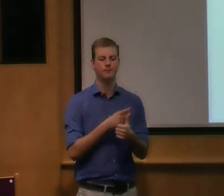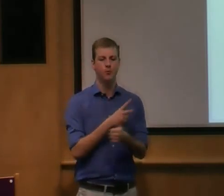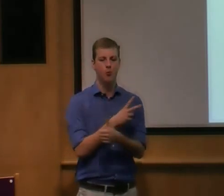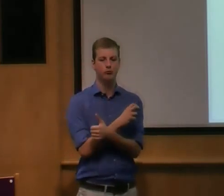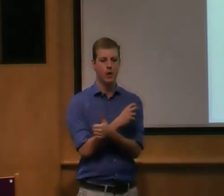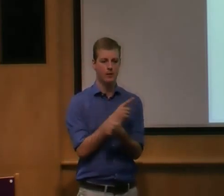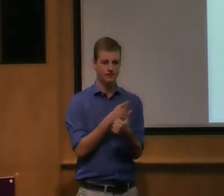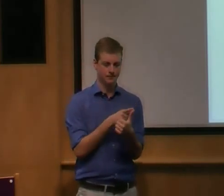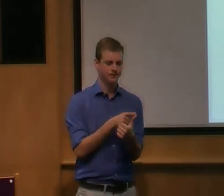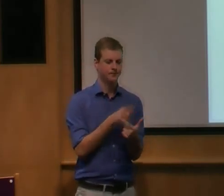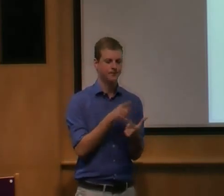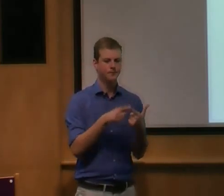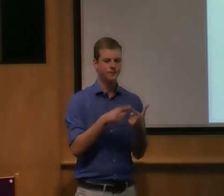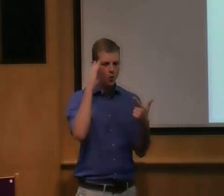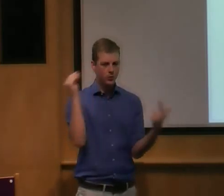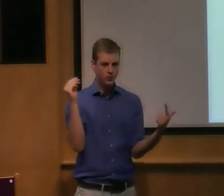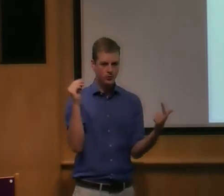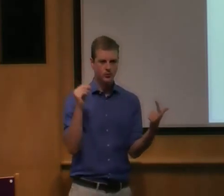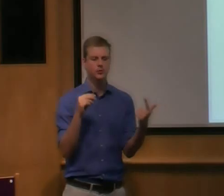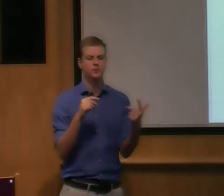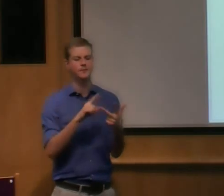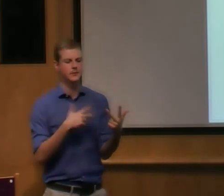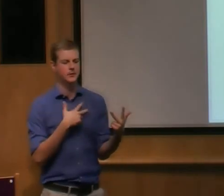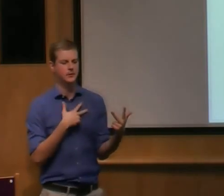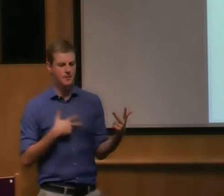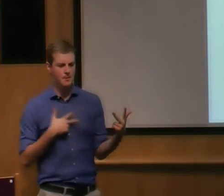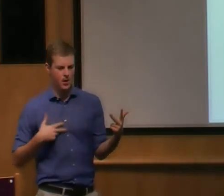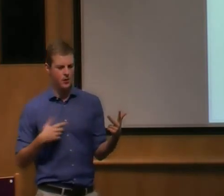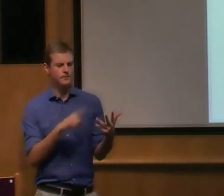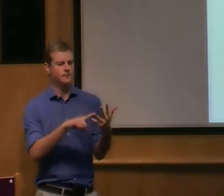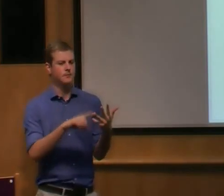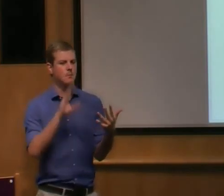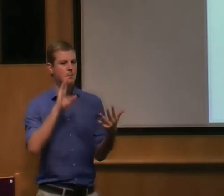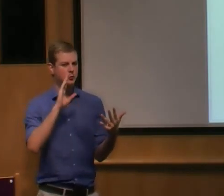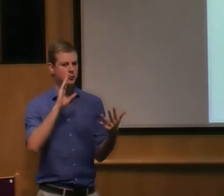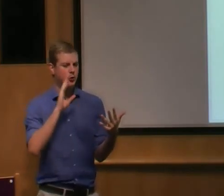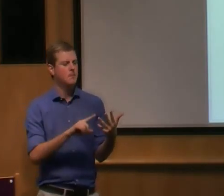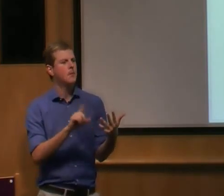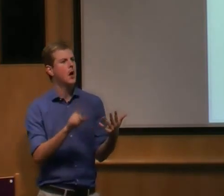At the moment, the strongest places are Austria, the Netherlands, Denmark, Belgium,